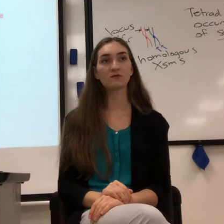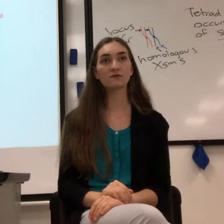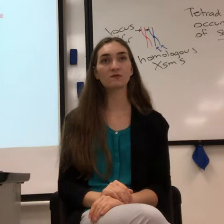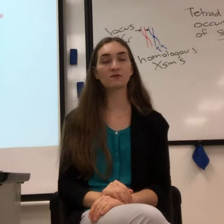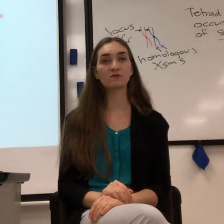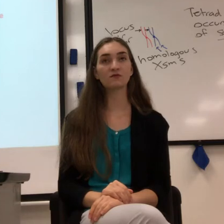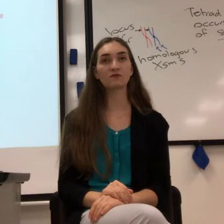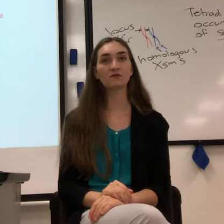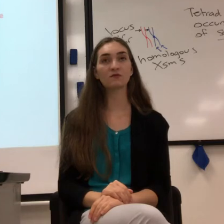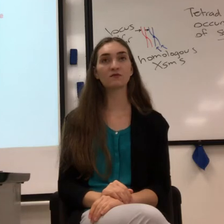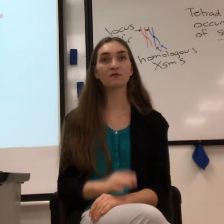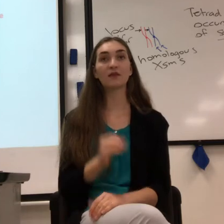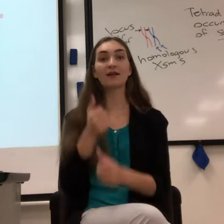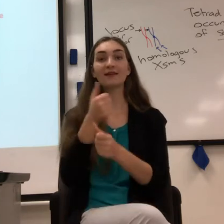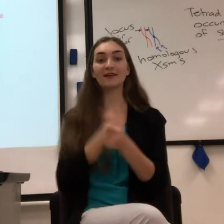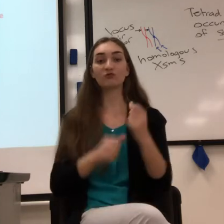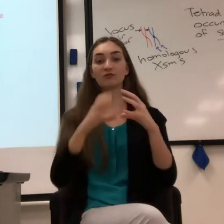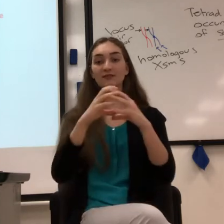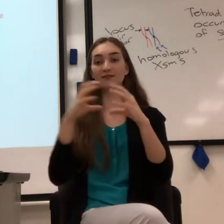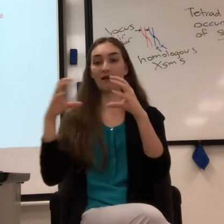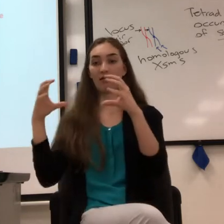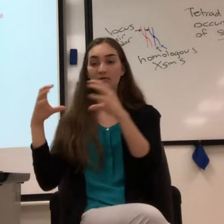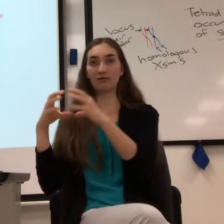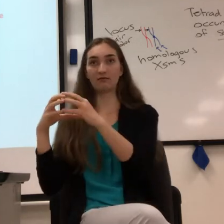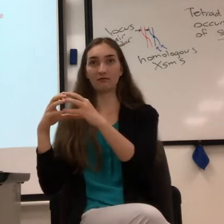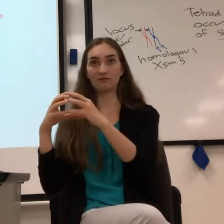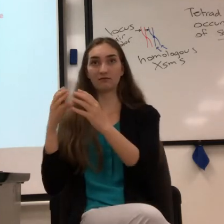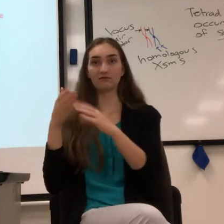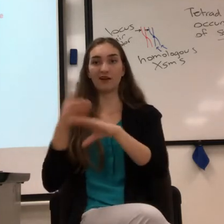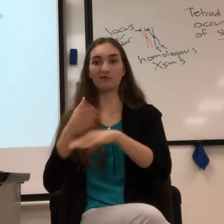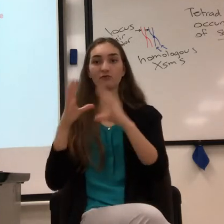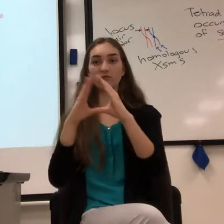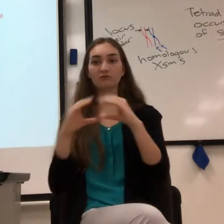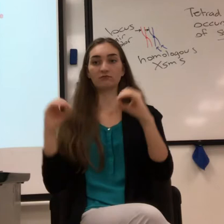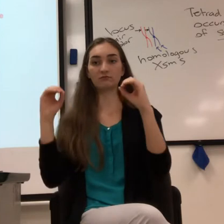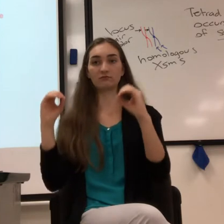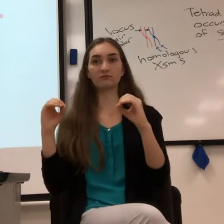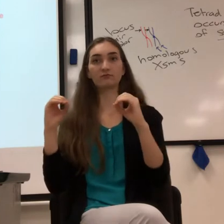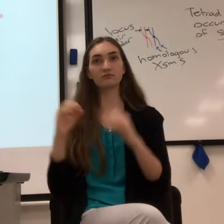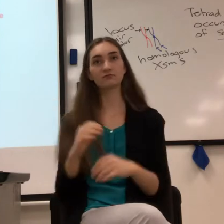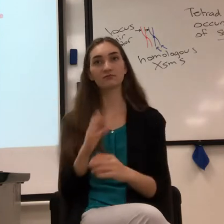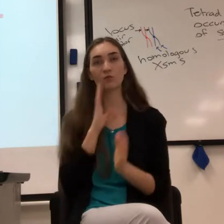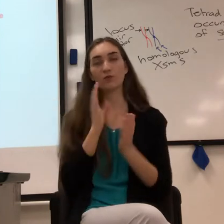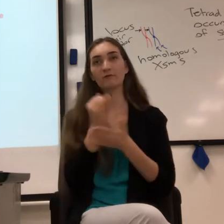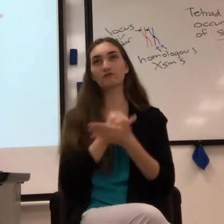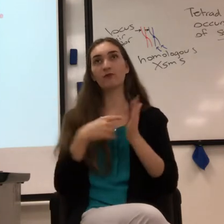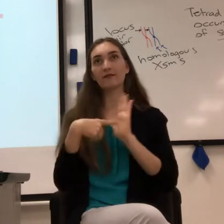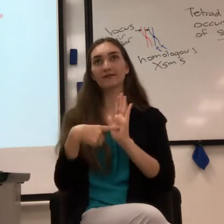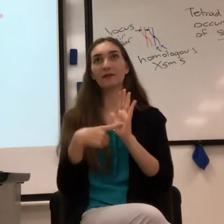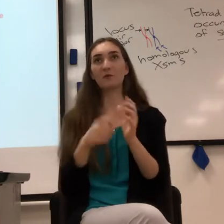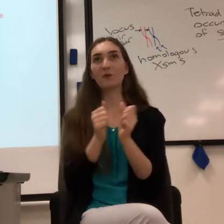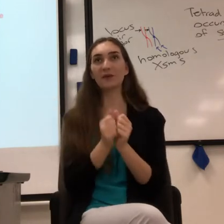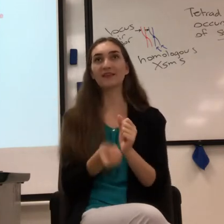And in each cell, you can kind of see what they have there. Well, let me draw an example. I have two cells here.